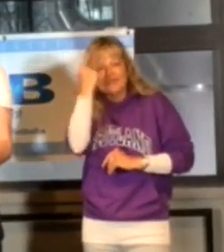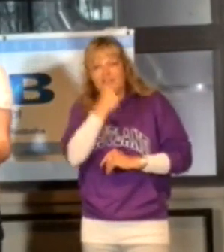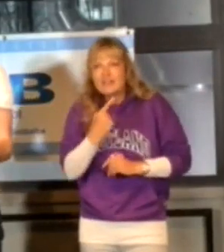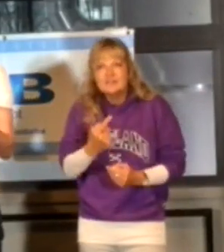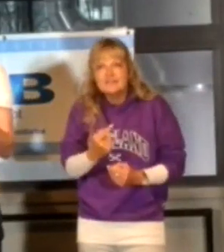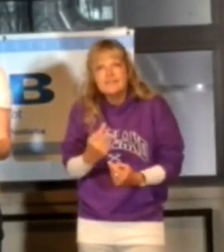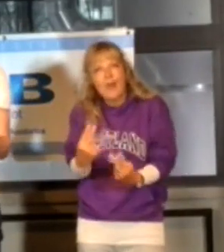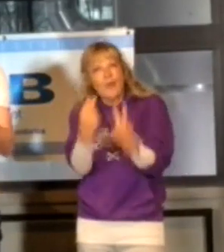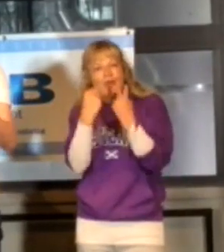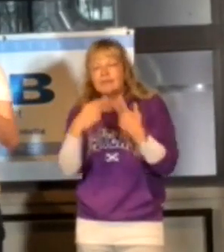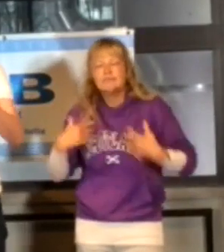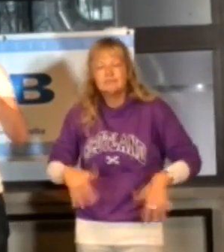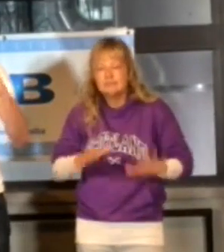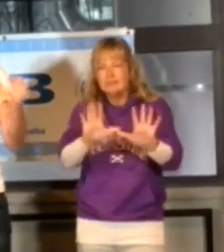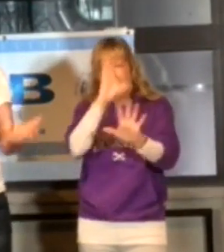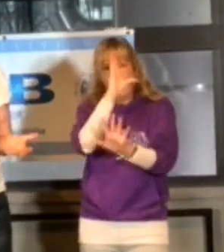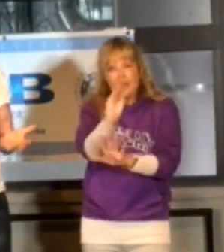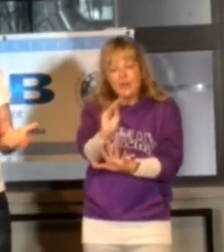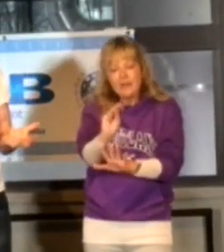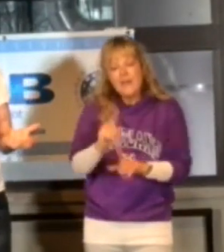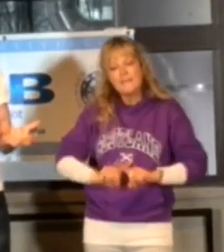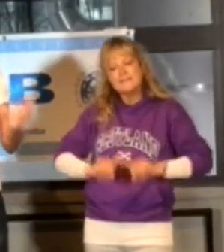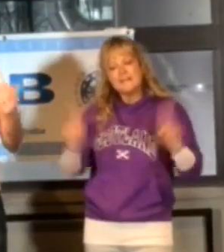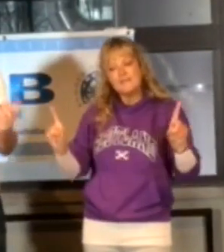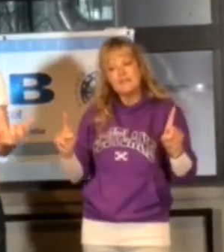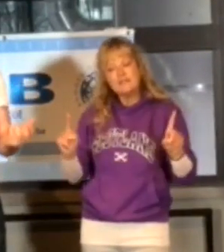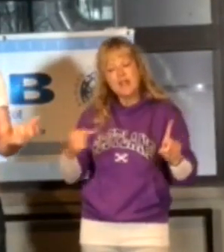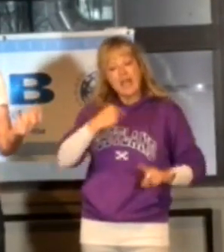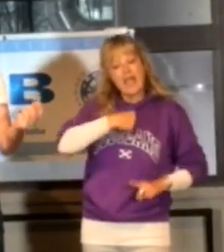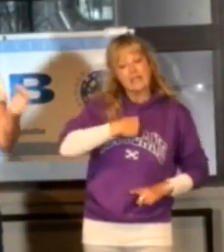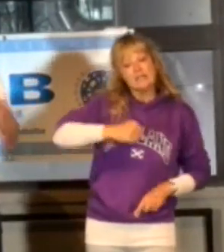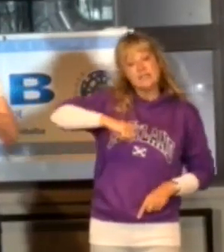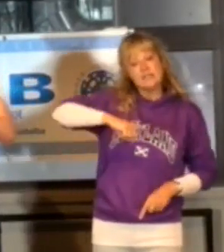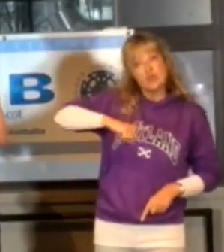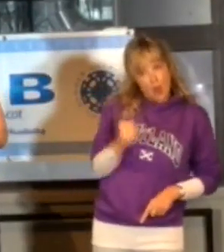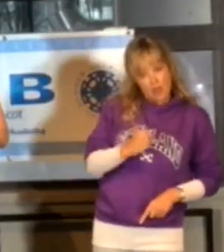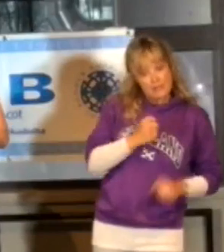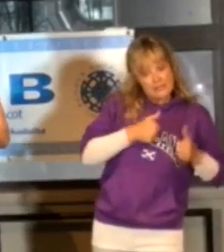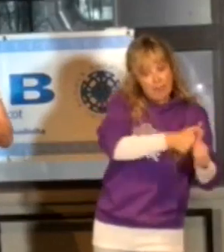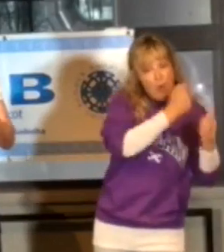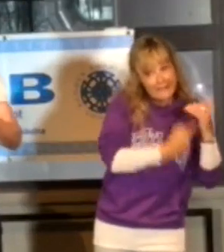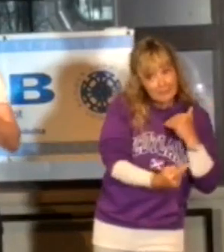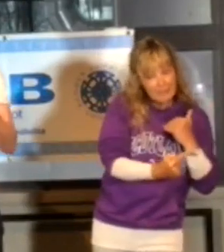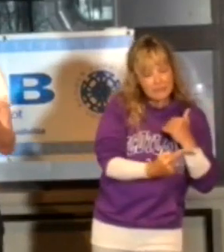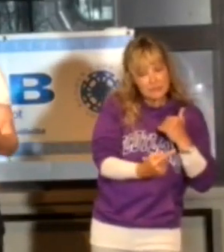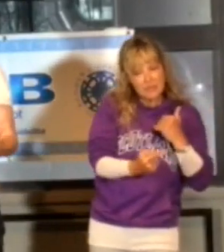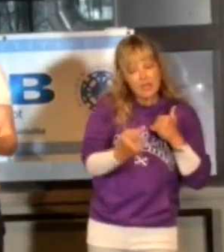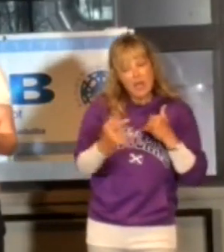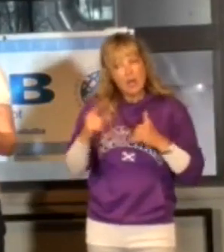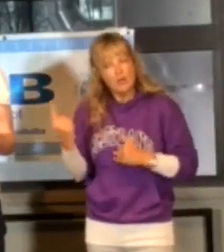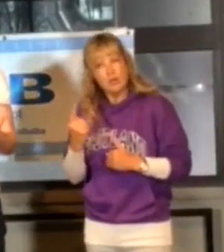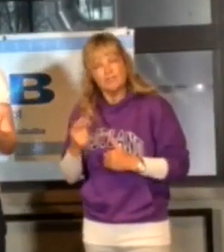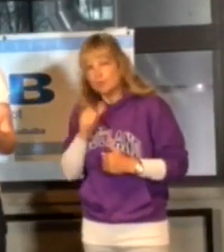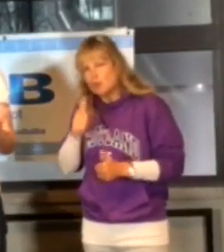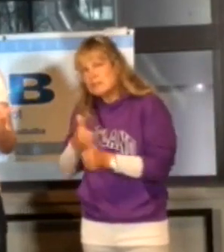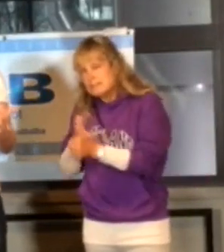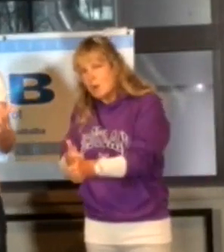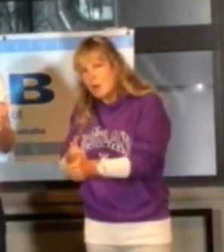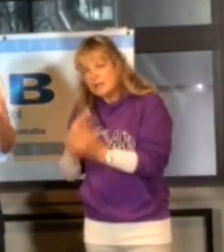the fundamental difference between someone who supports independence in Scotland and someone who doesn't. We did some work through Harry